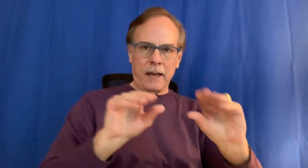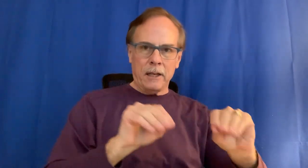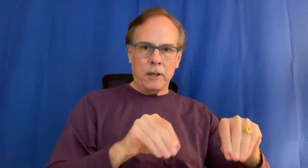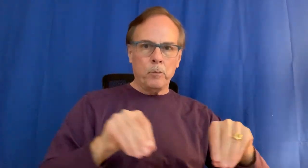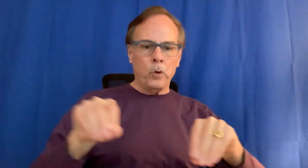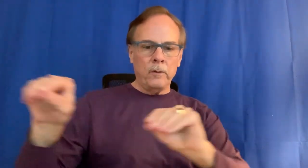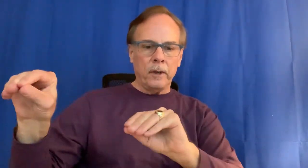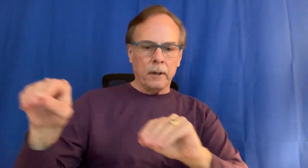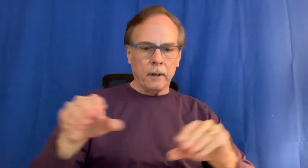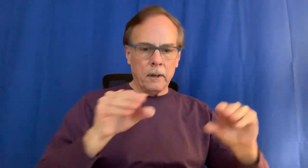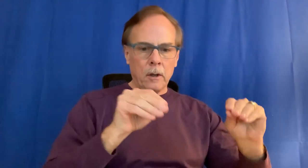and